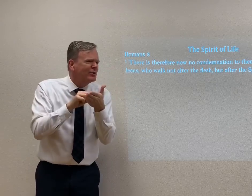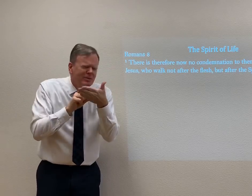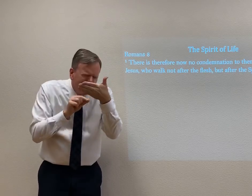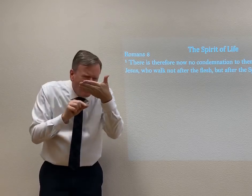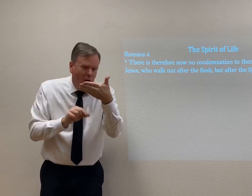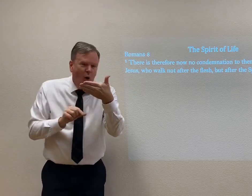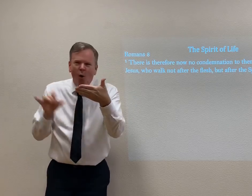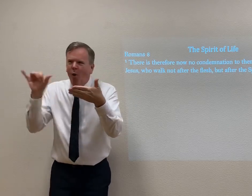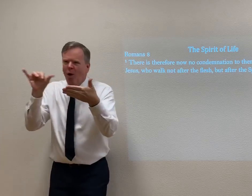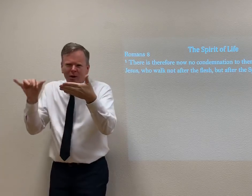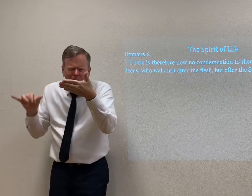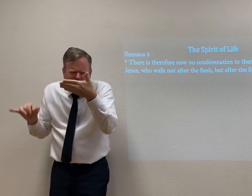Basically,